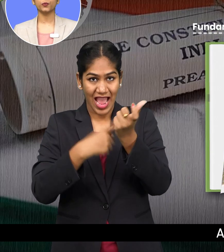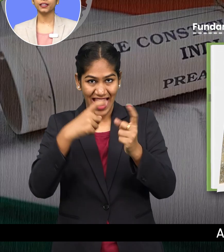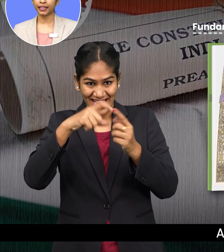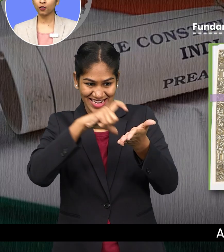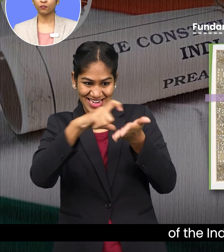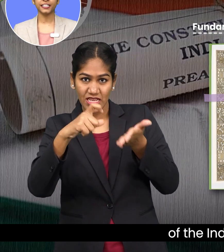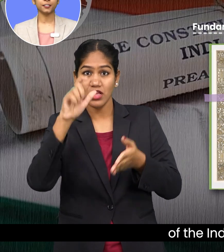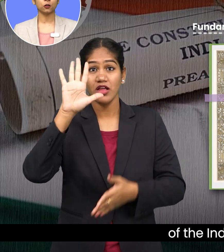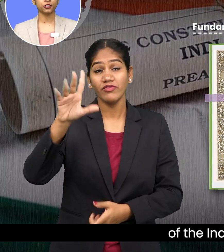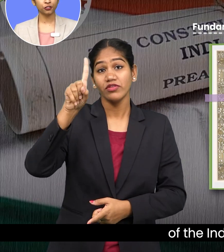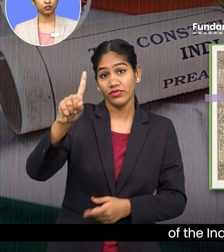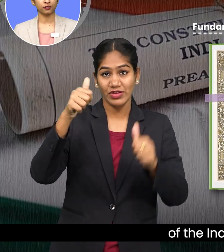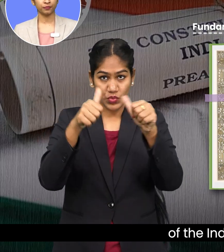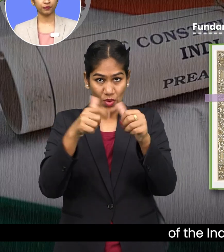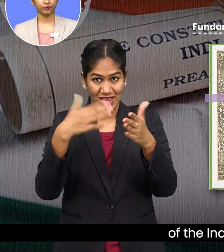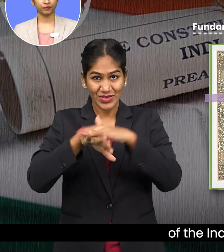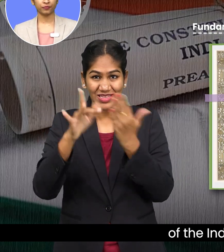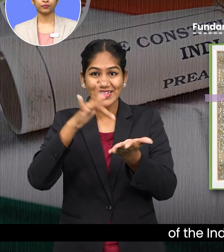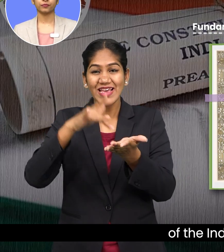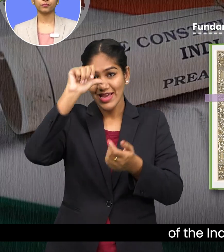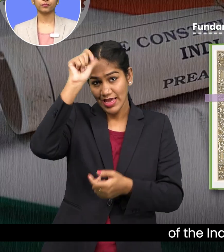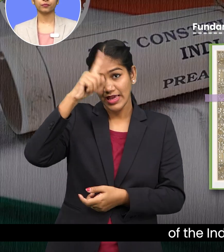Article 51A of the Indian Constitution,